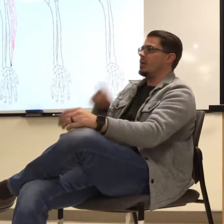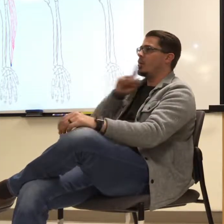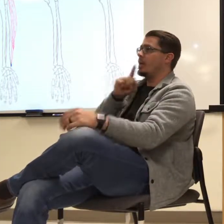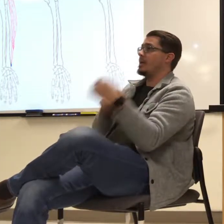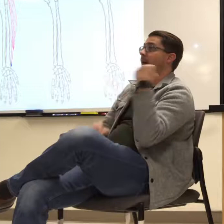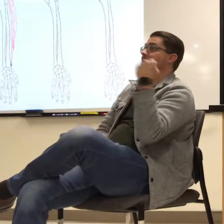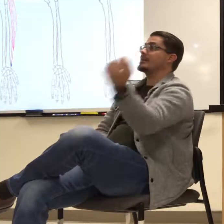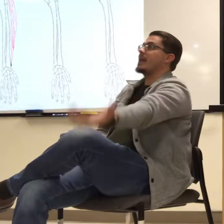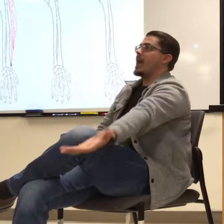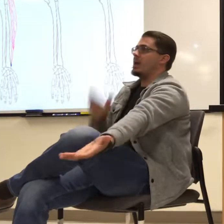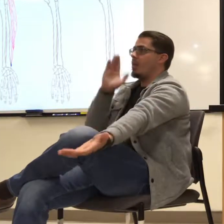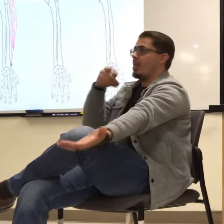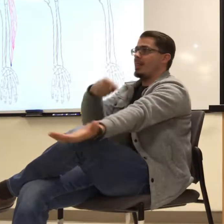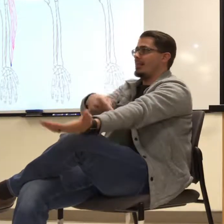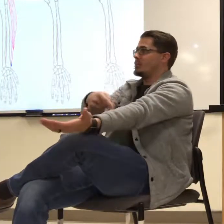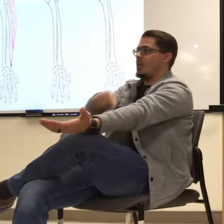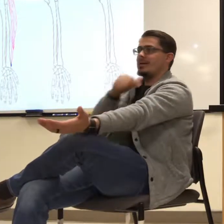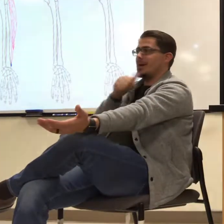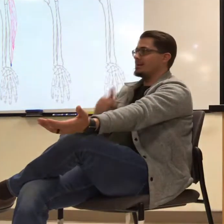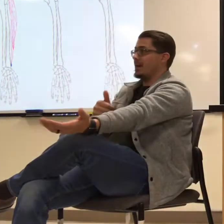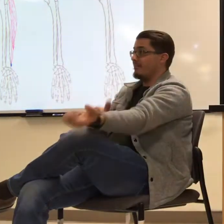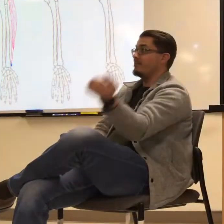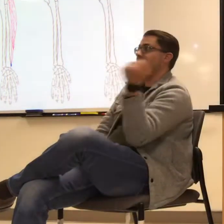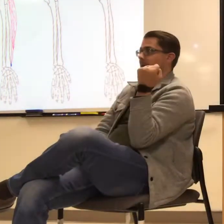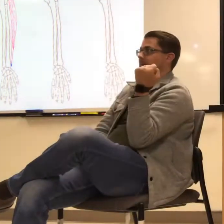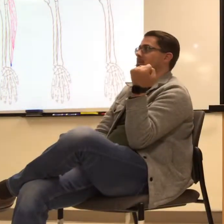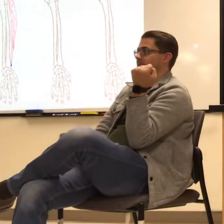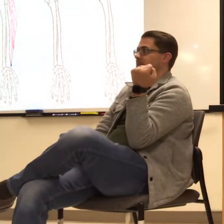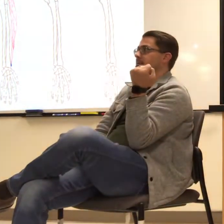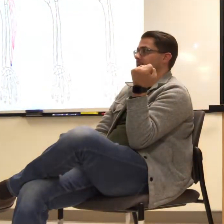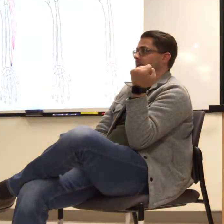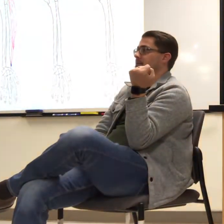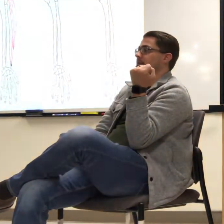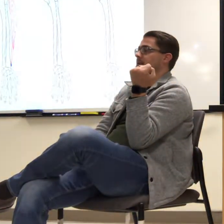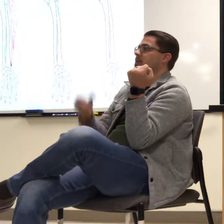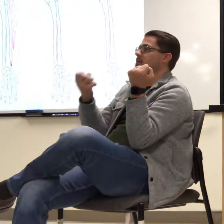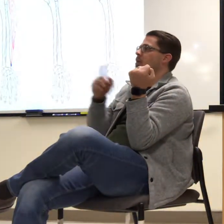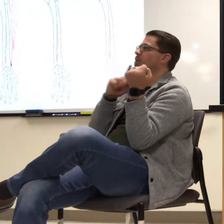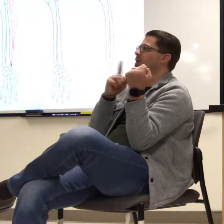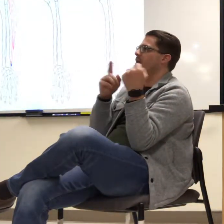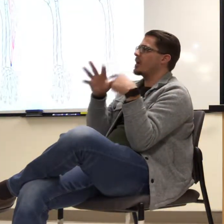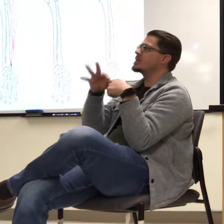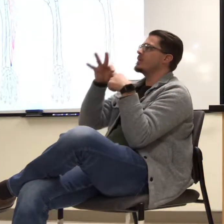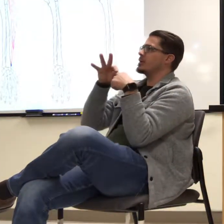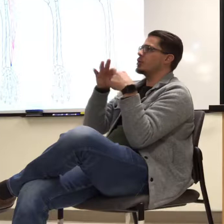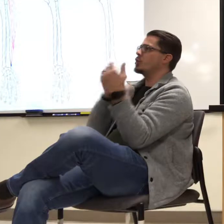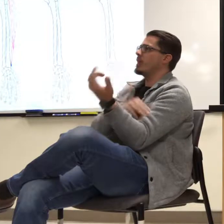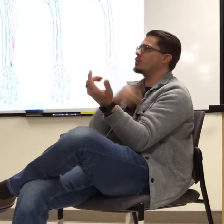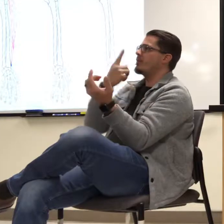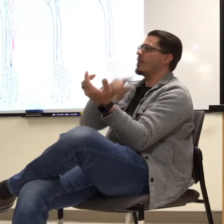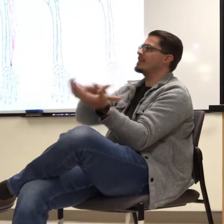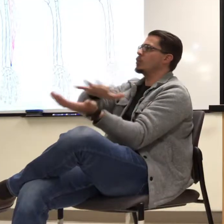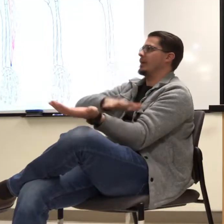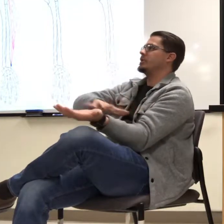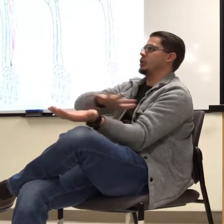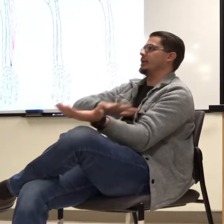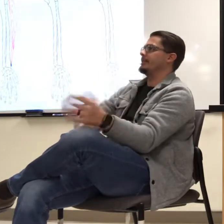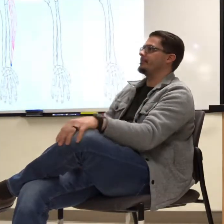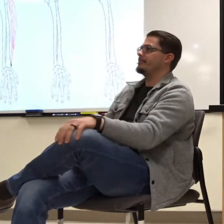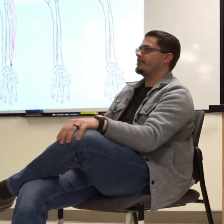extend. This one doesn't. It flexes. Okay, so it's kind of the exception muscle. But I'll kind of put in